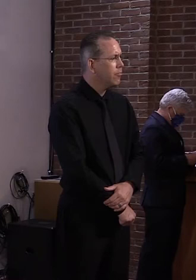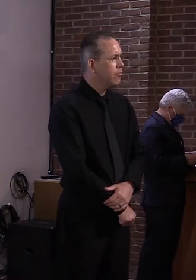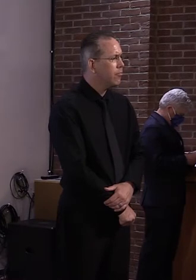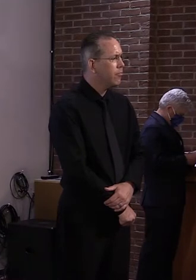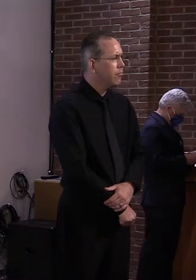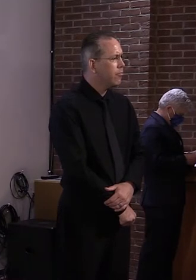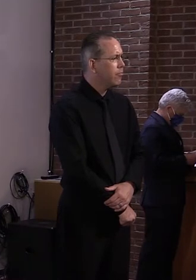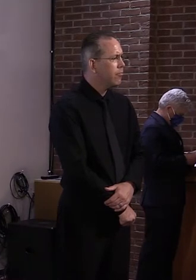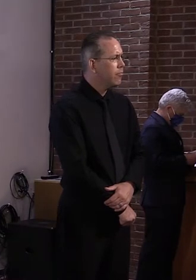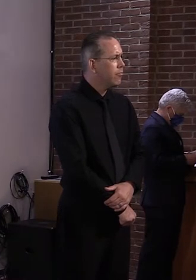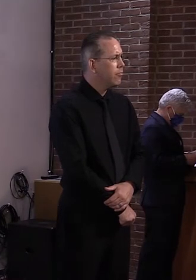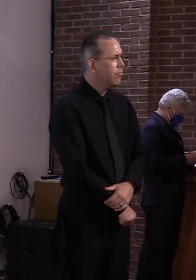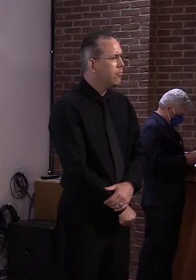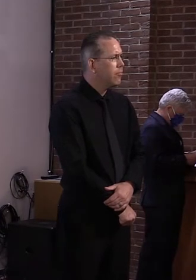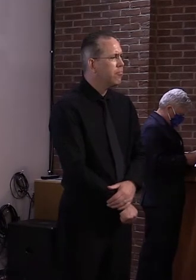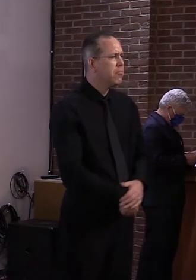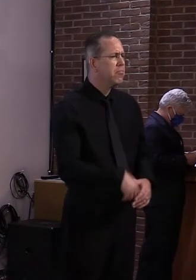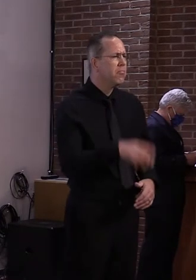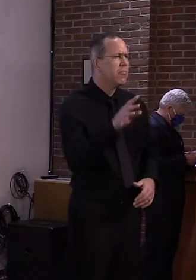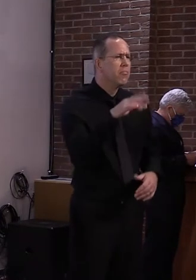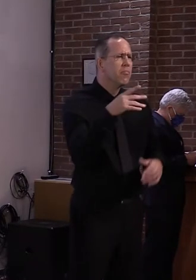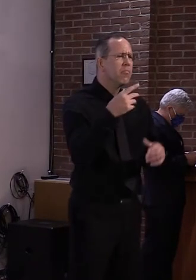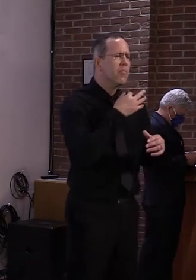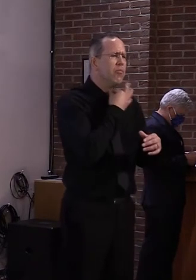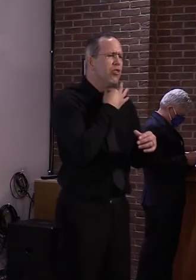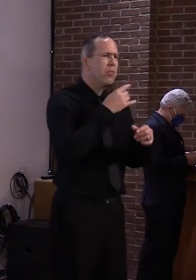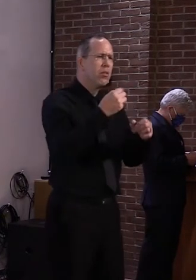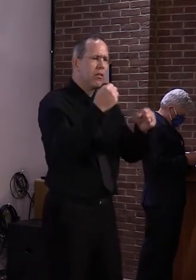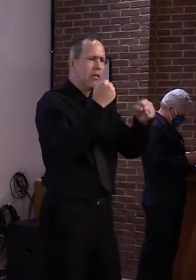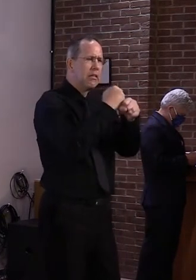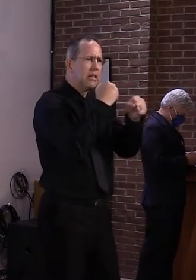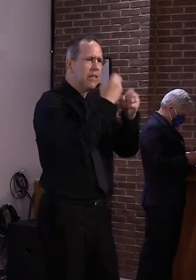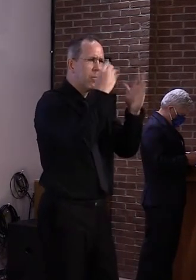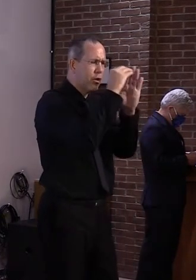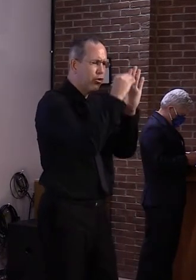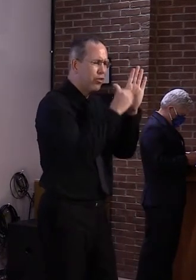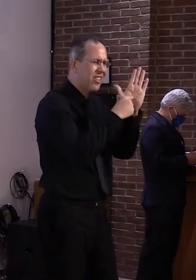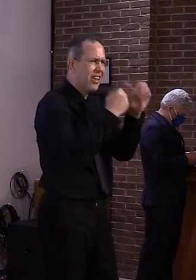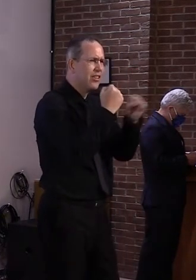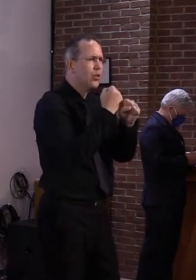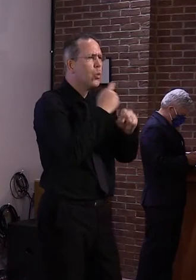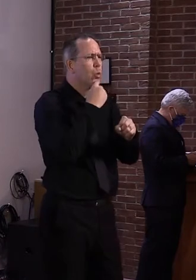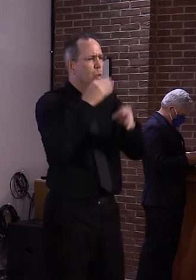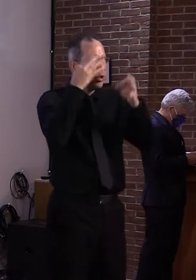official title or what they do at the health department?